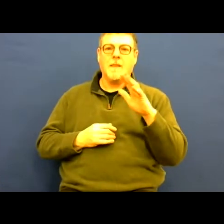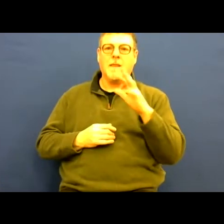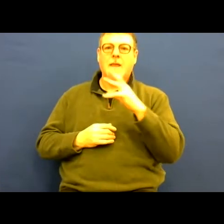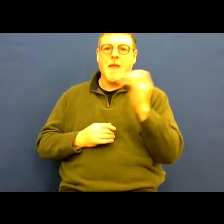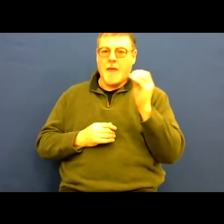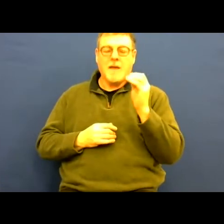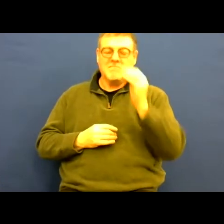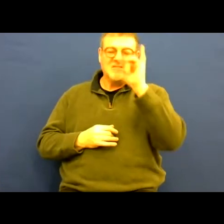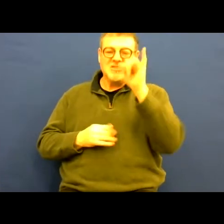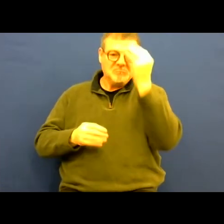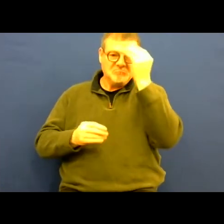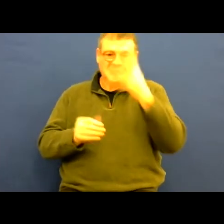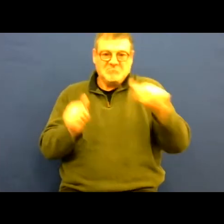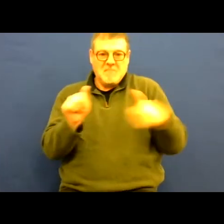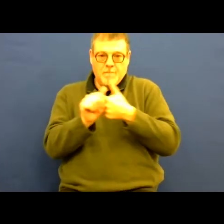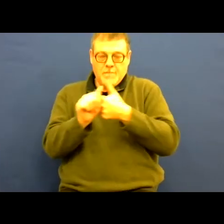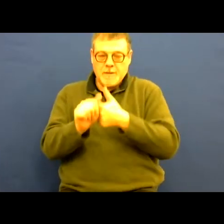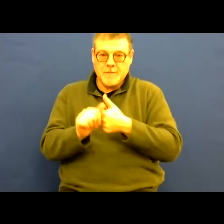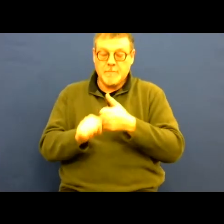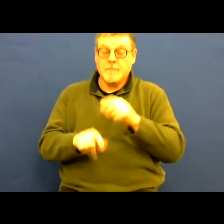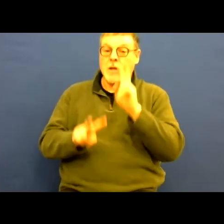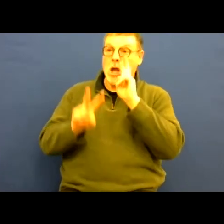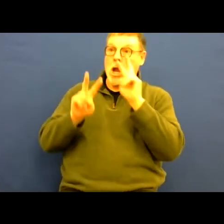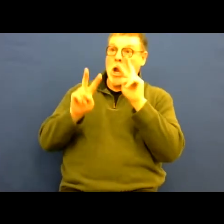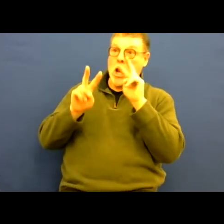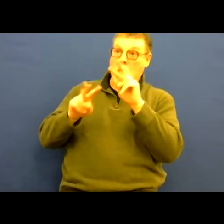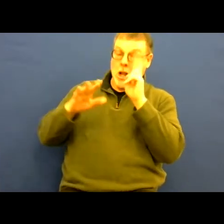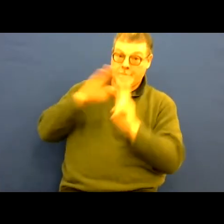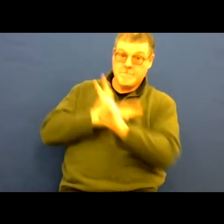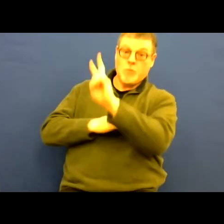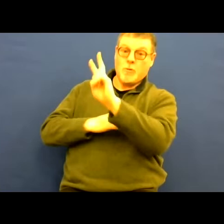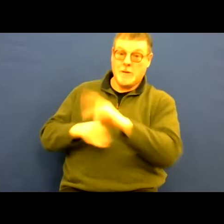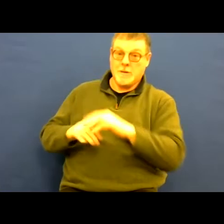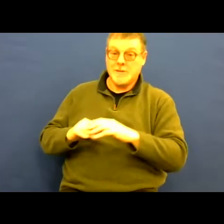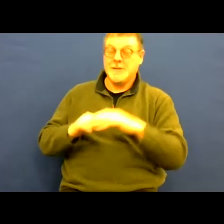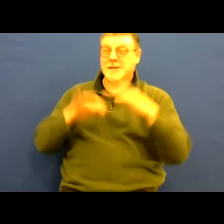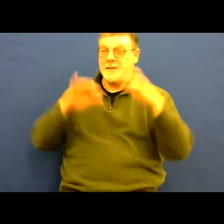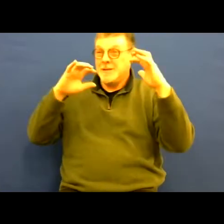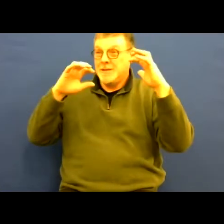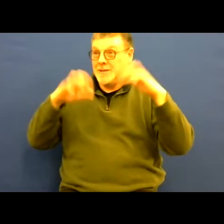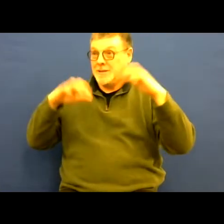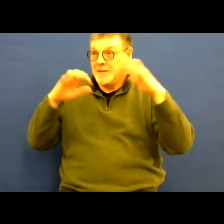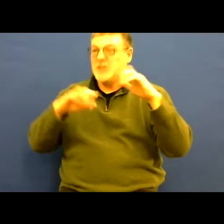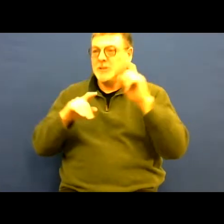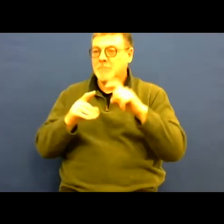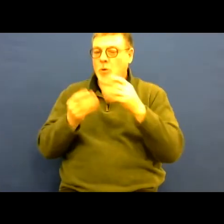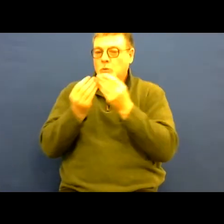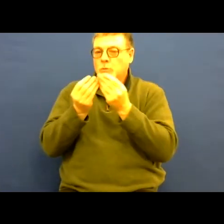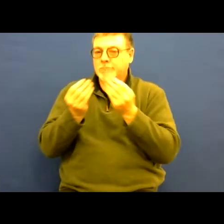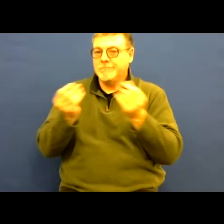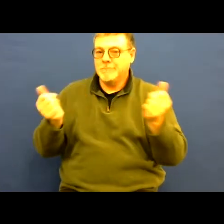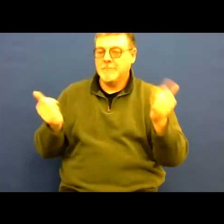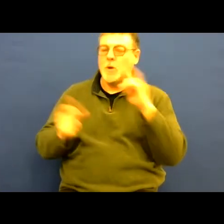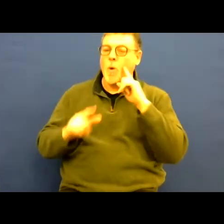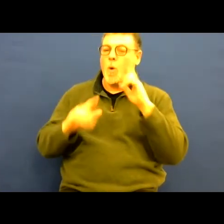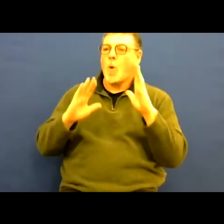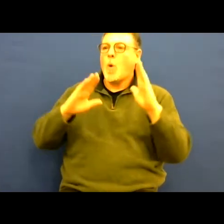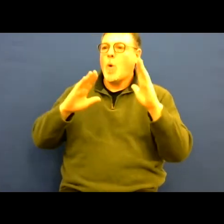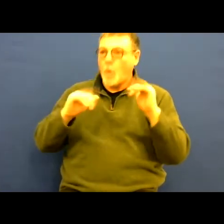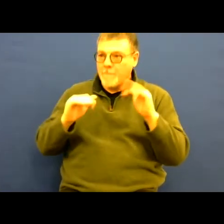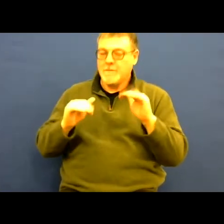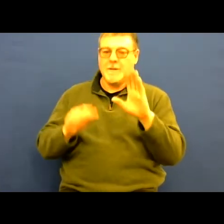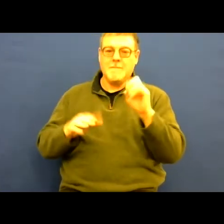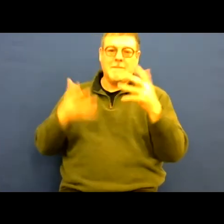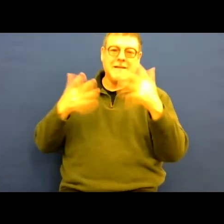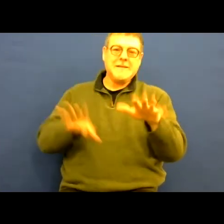And just get an update. Looking at the forecast, the precipitation is supposed to tail off, so hopefully they'll be able to be